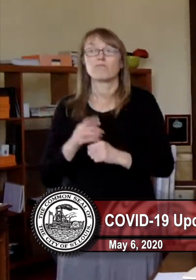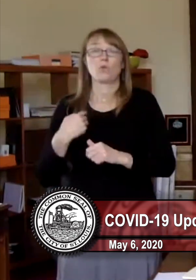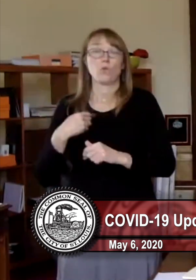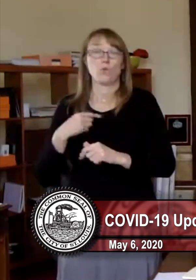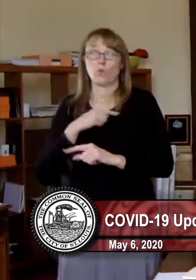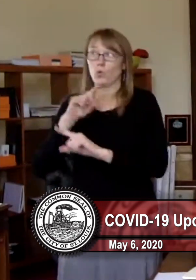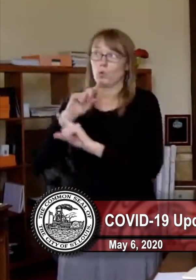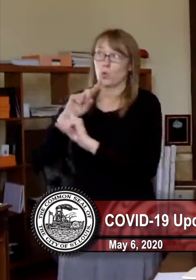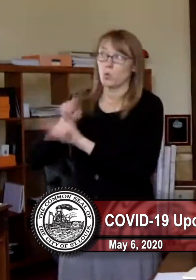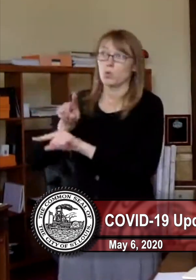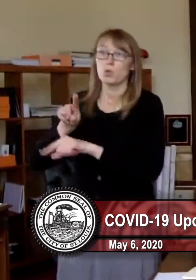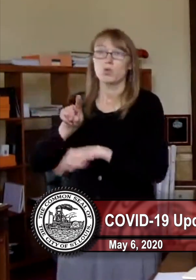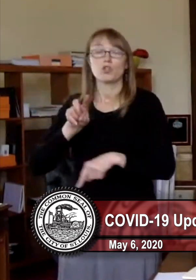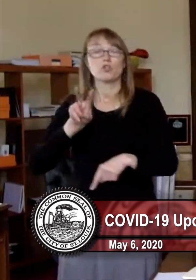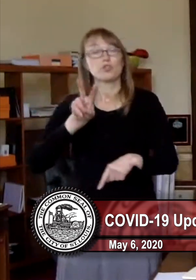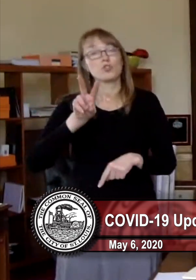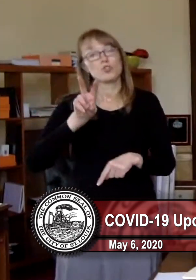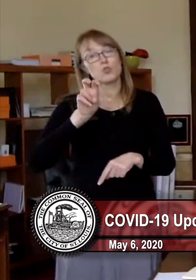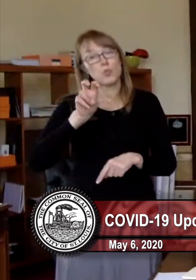tests.